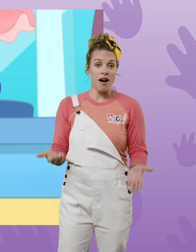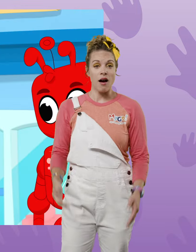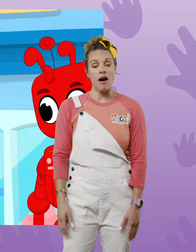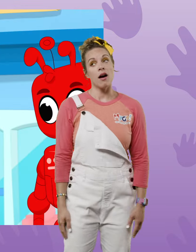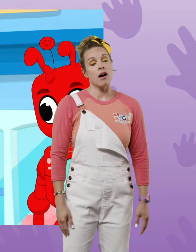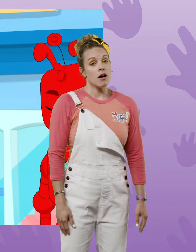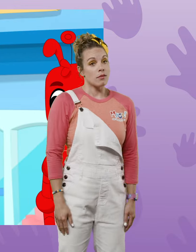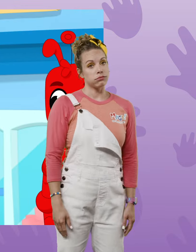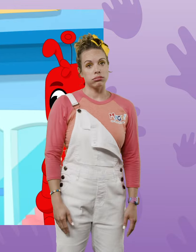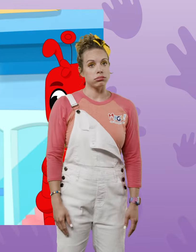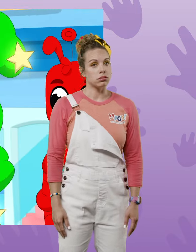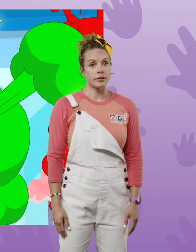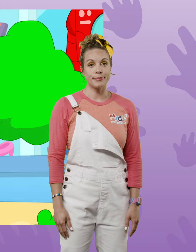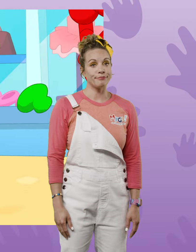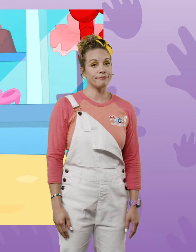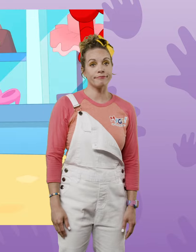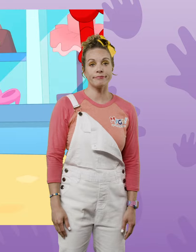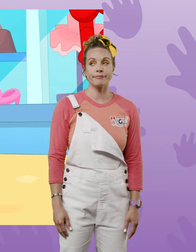help.